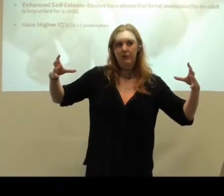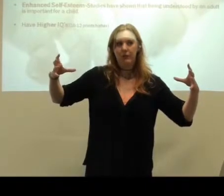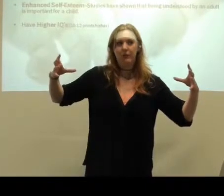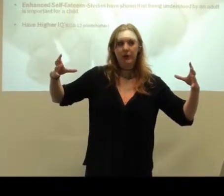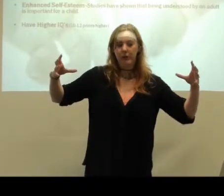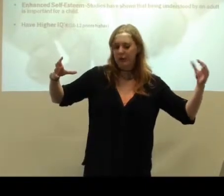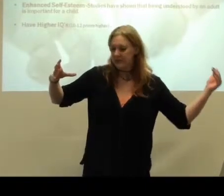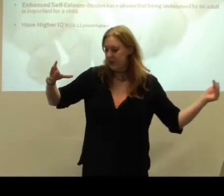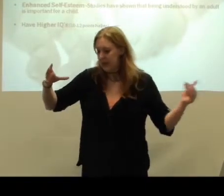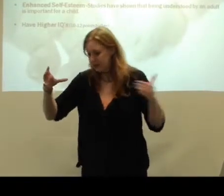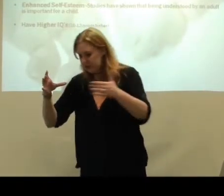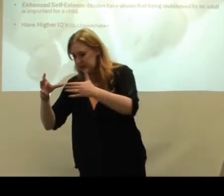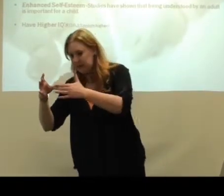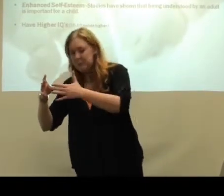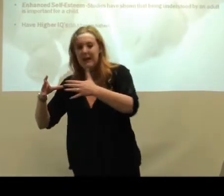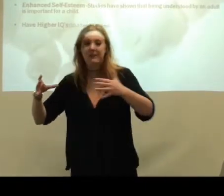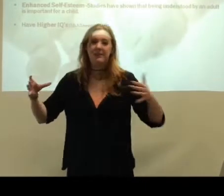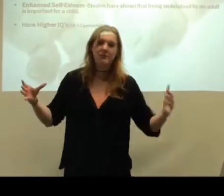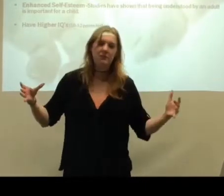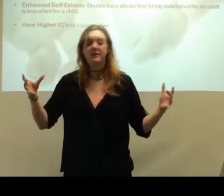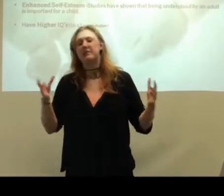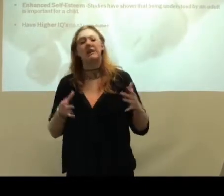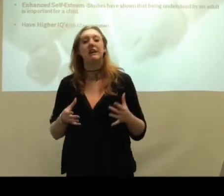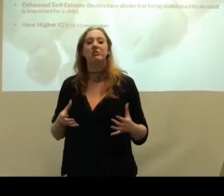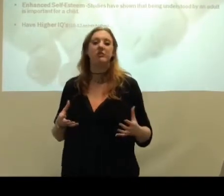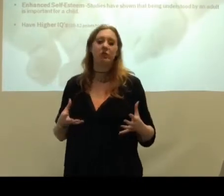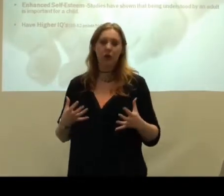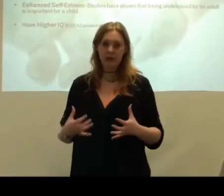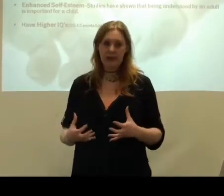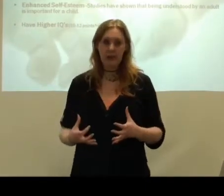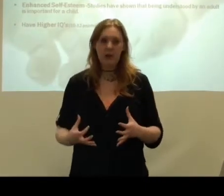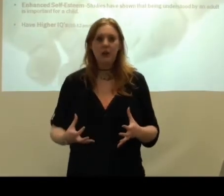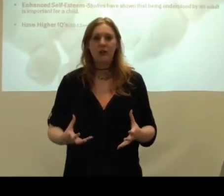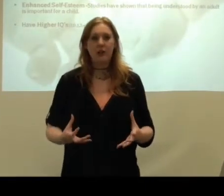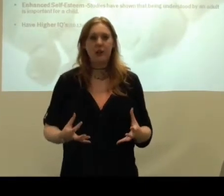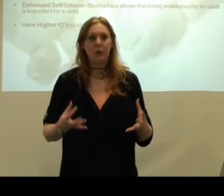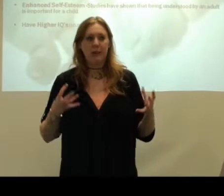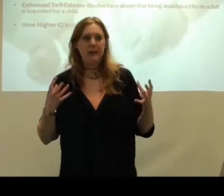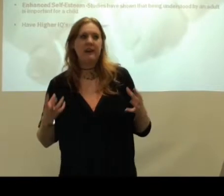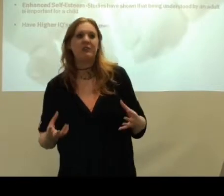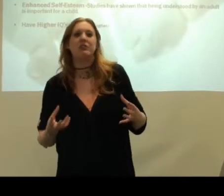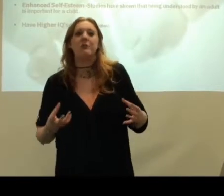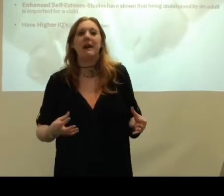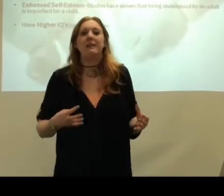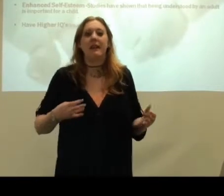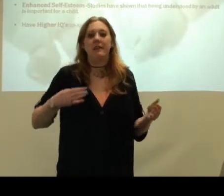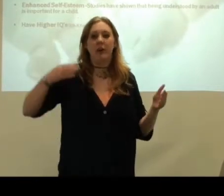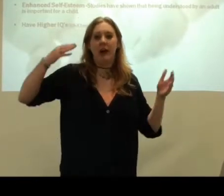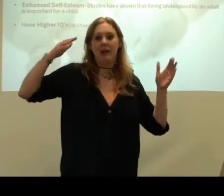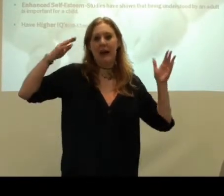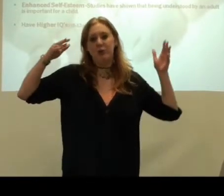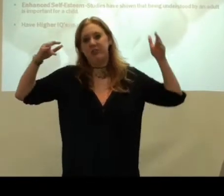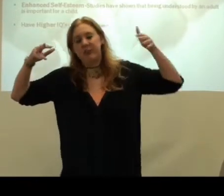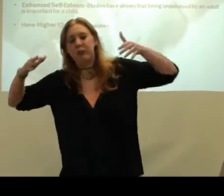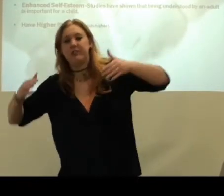for little ones to actually make these connections earlier, so that when the connections are made, then they're allowed to focus